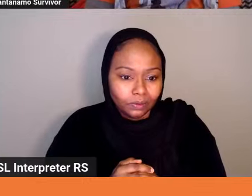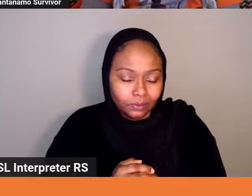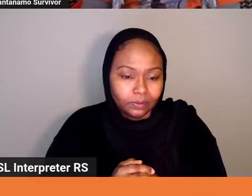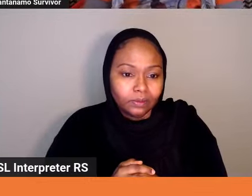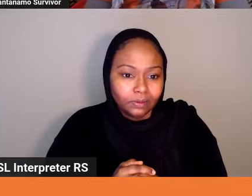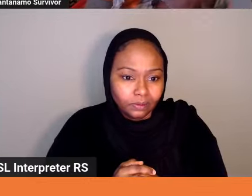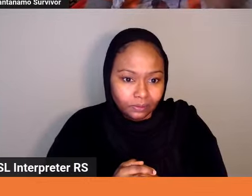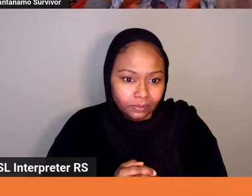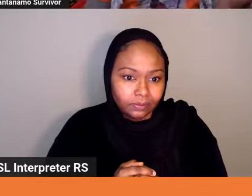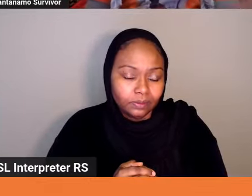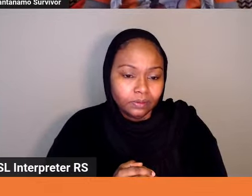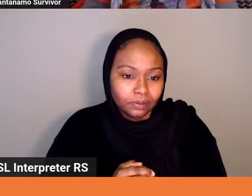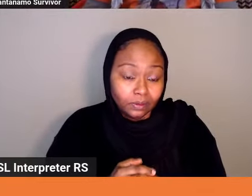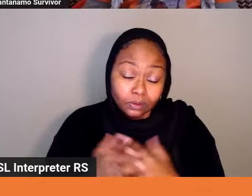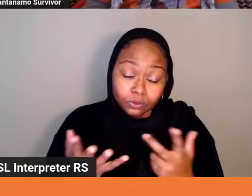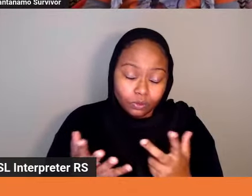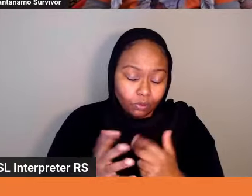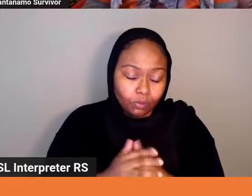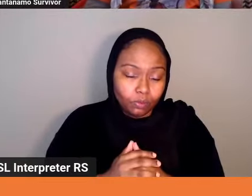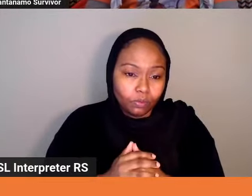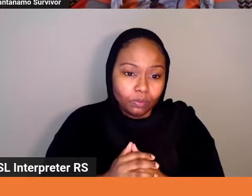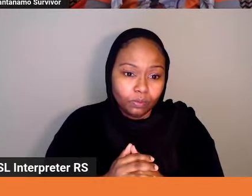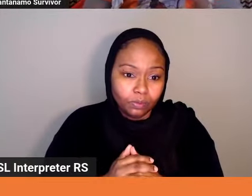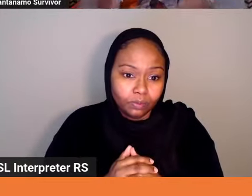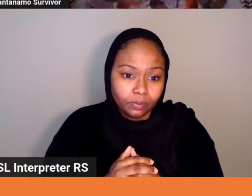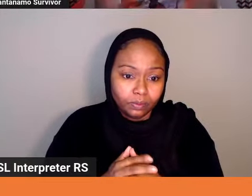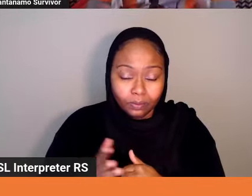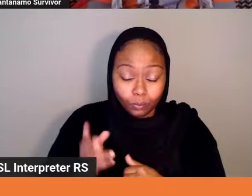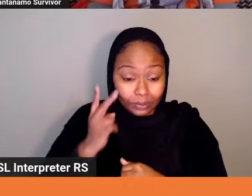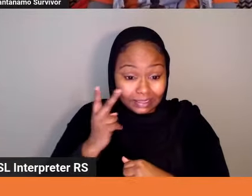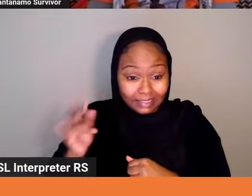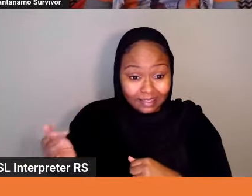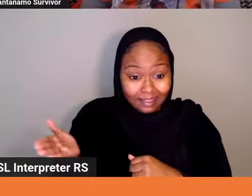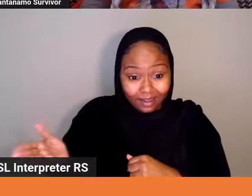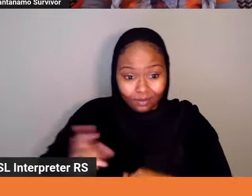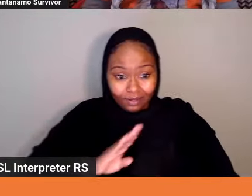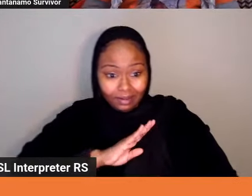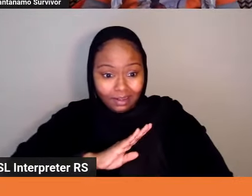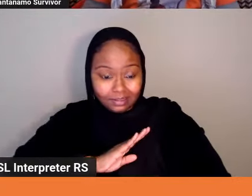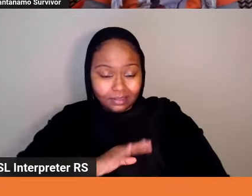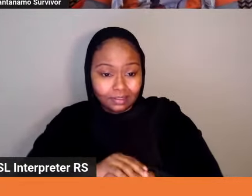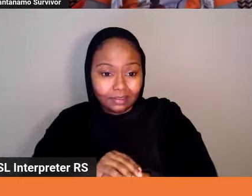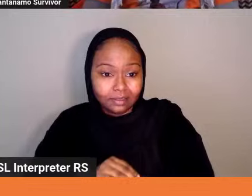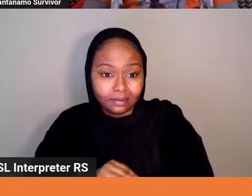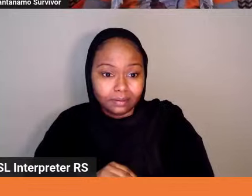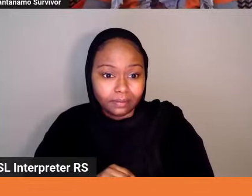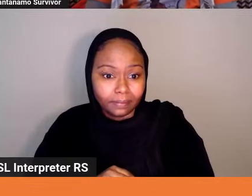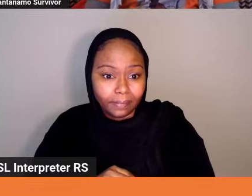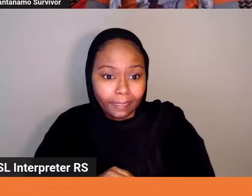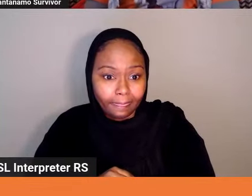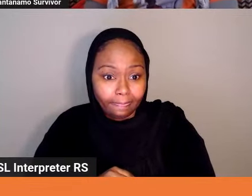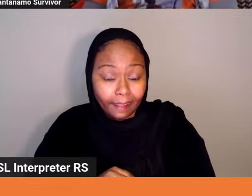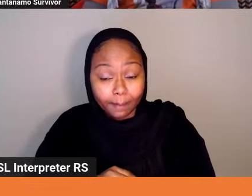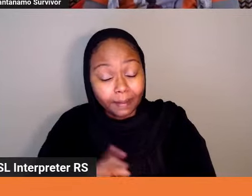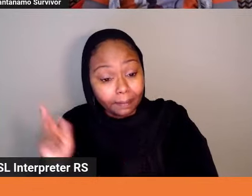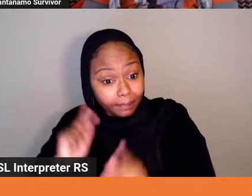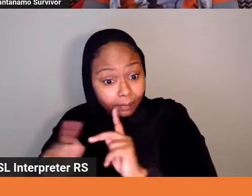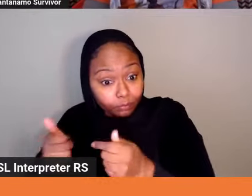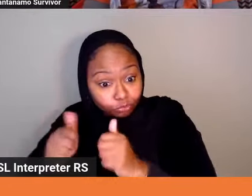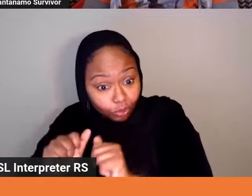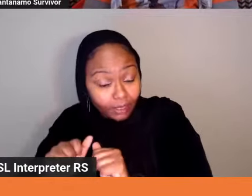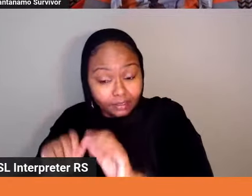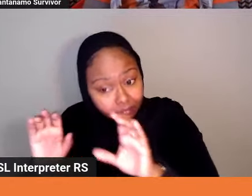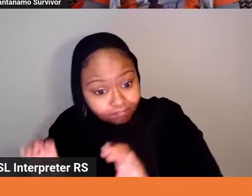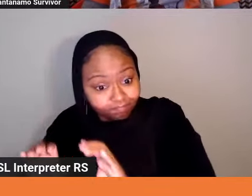power. So as you know, what happened in Gaza, we are saying genocide. And who's taking actions? South Africa started taking